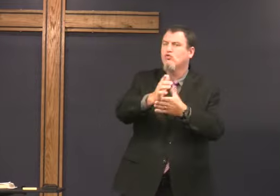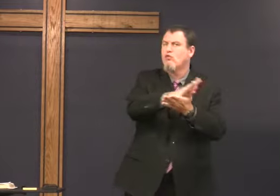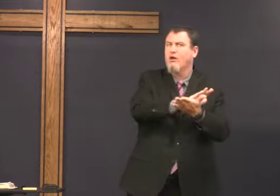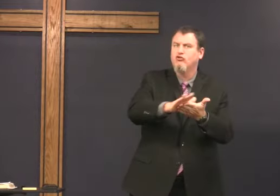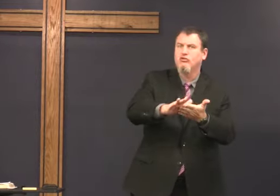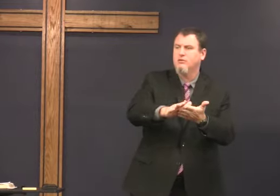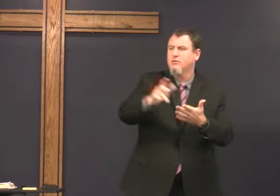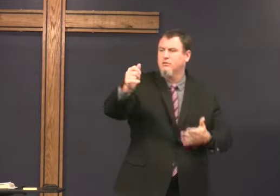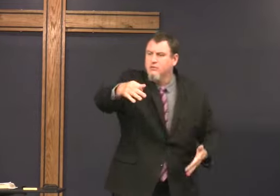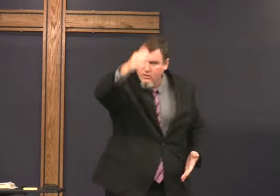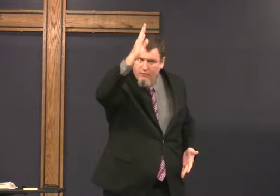work.